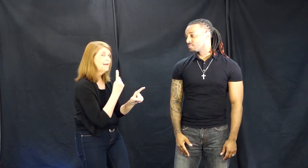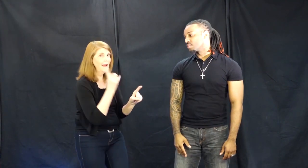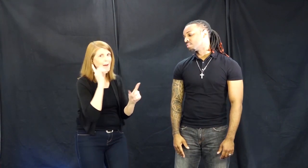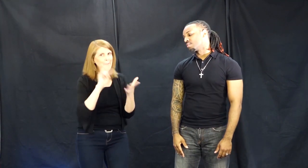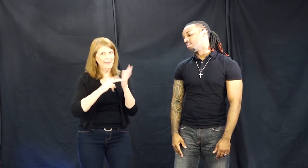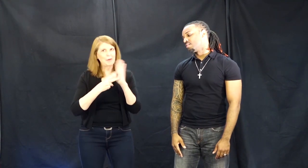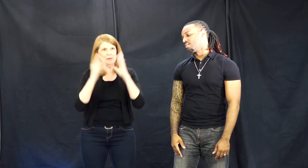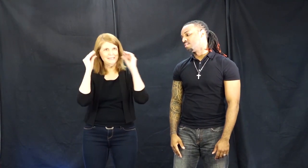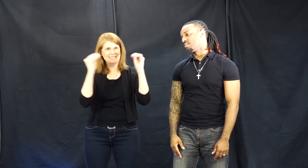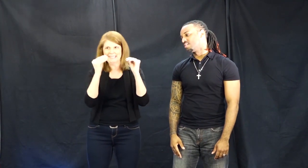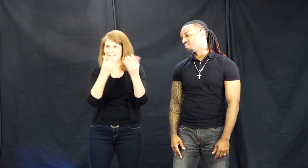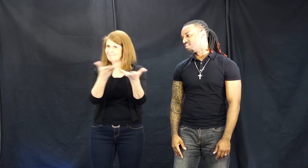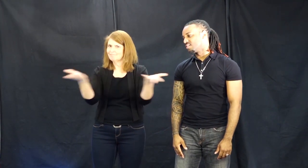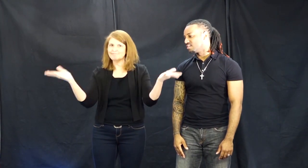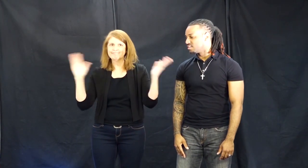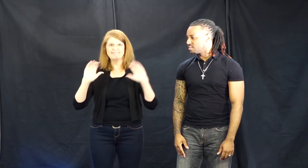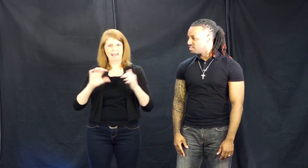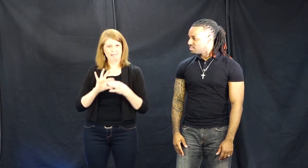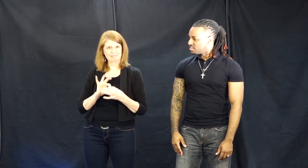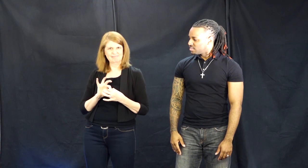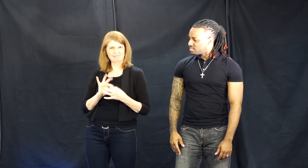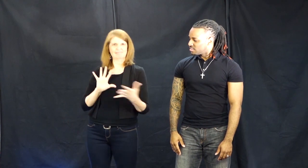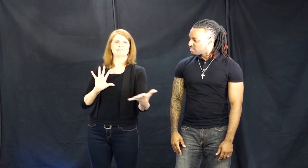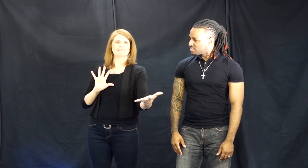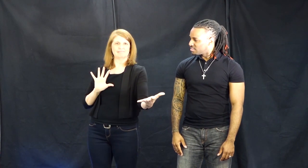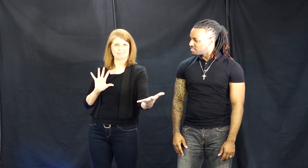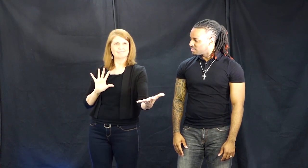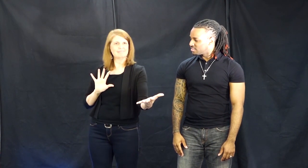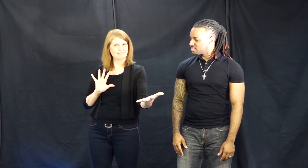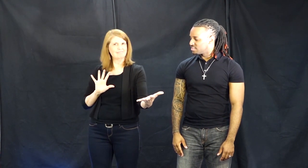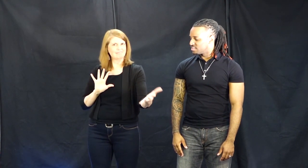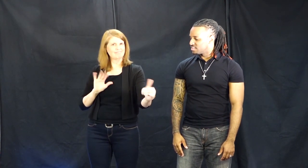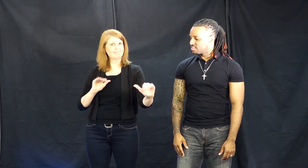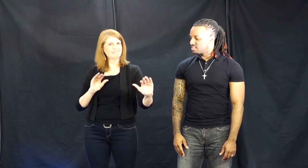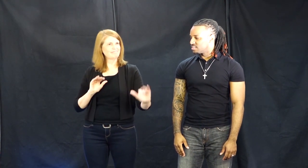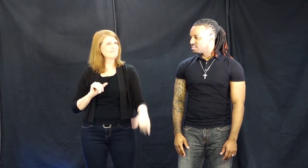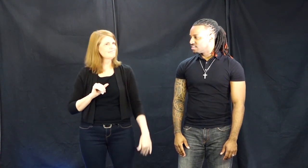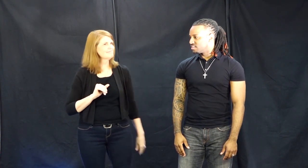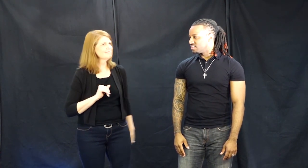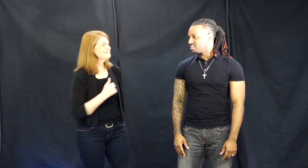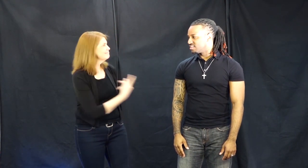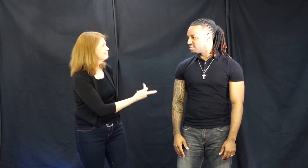them how to say goodbye. You and